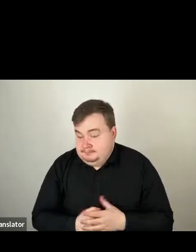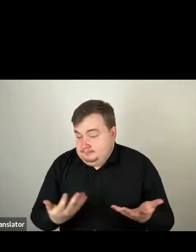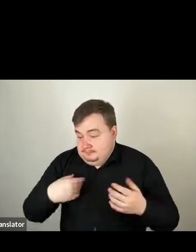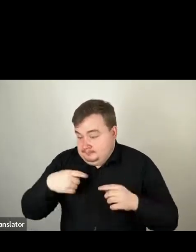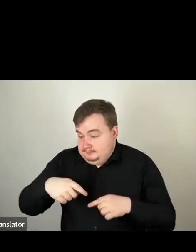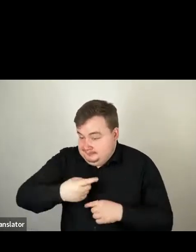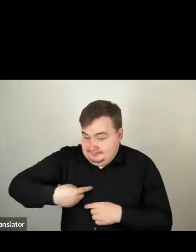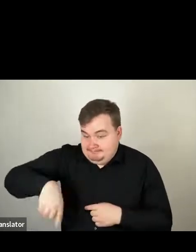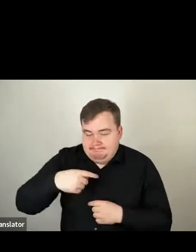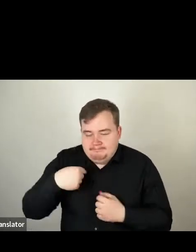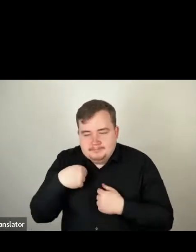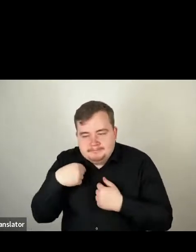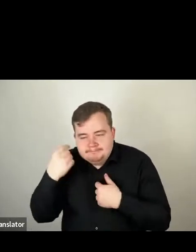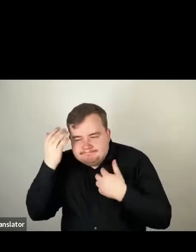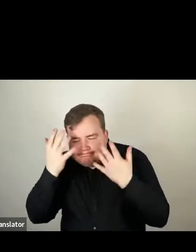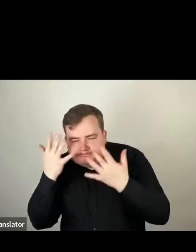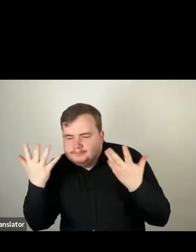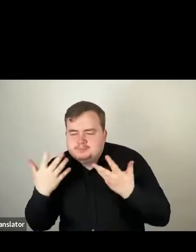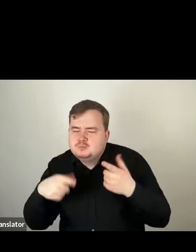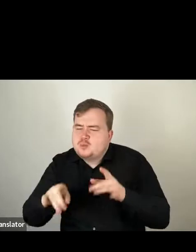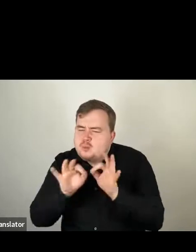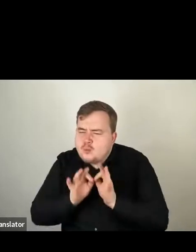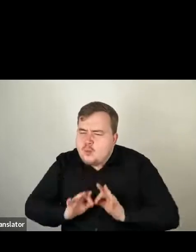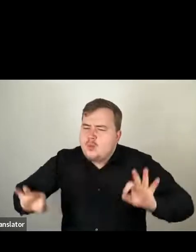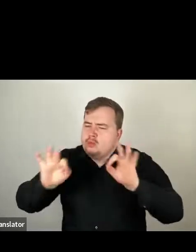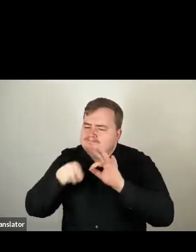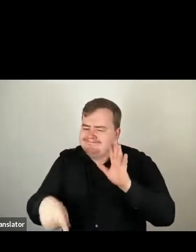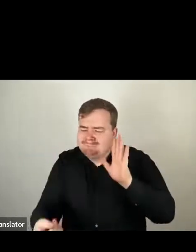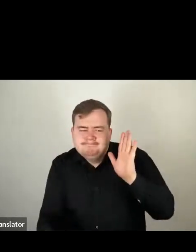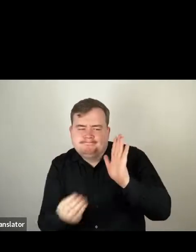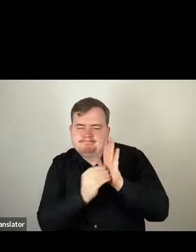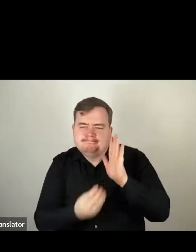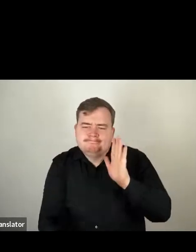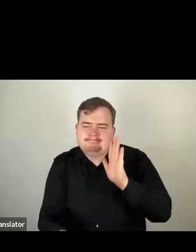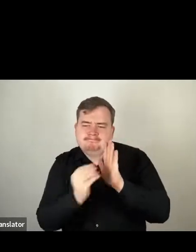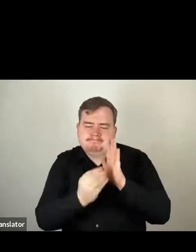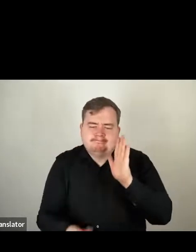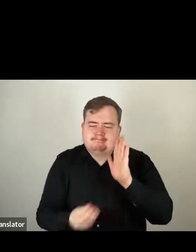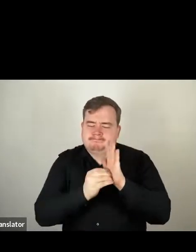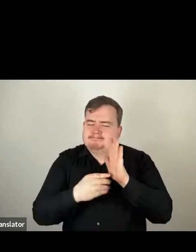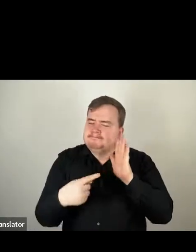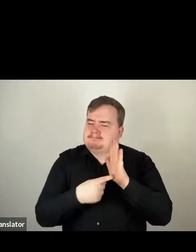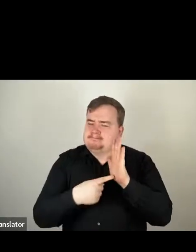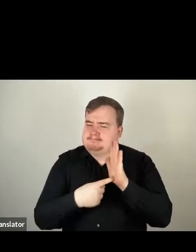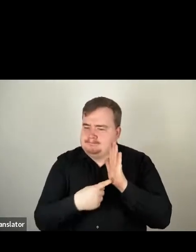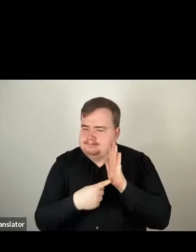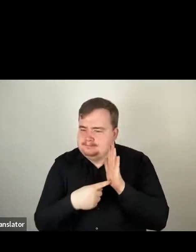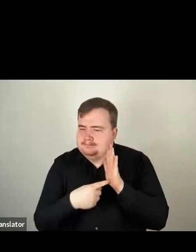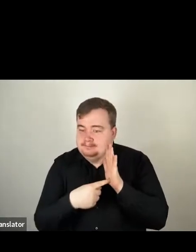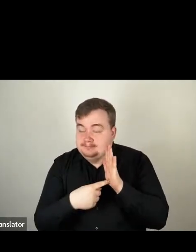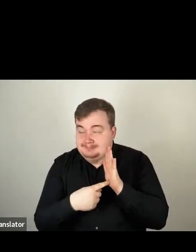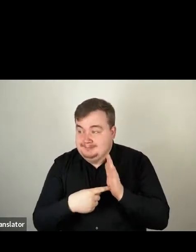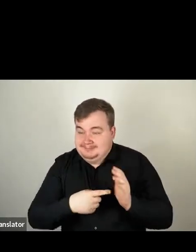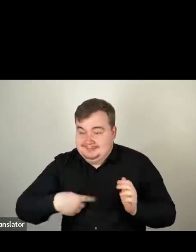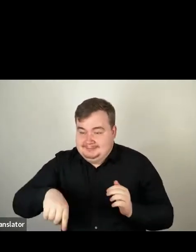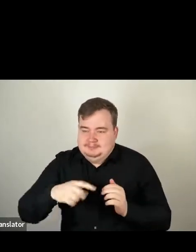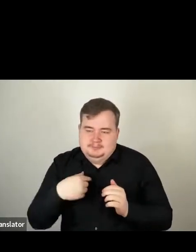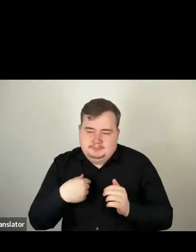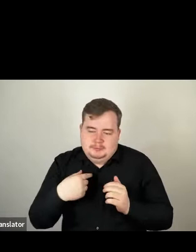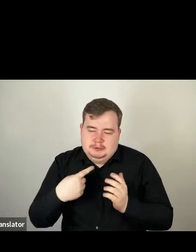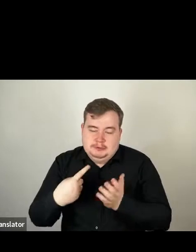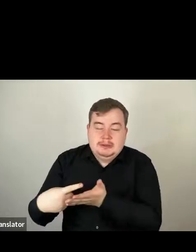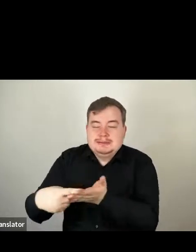more crucial. And dear colleagues, in our discussions later today, we should implement,